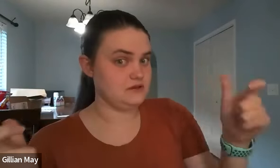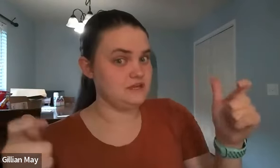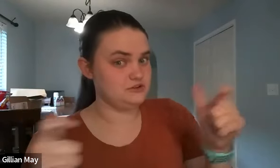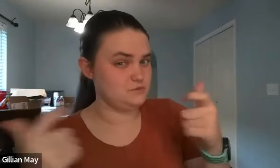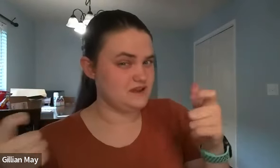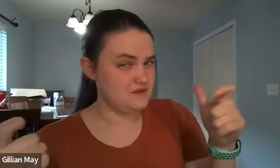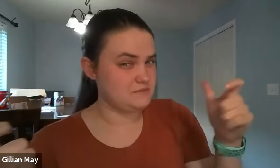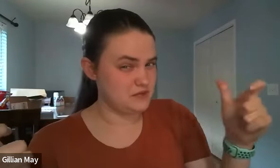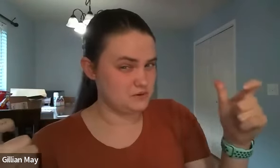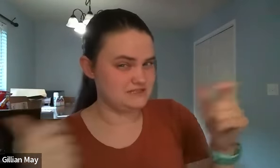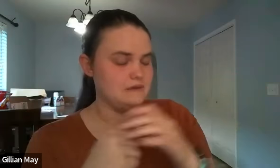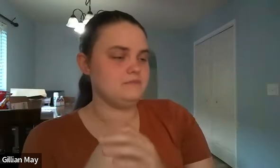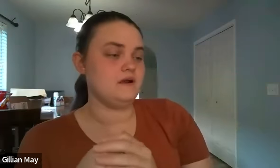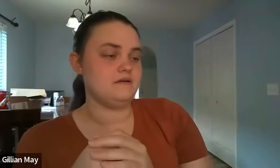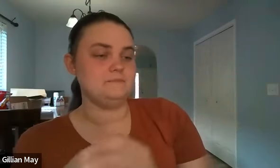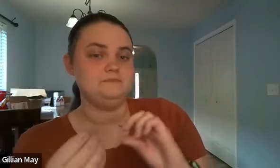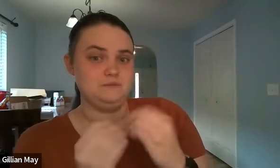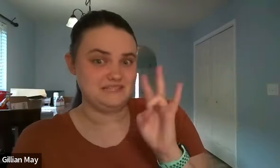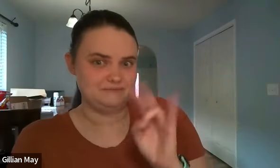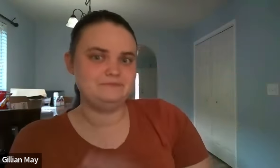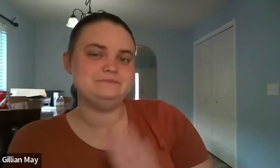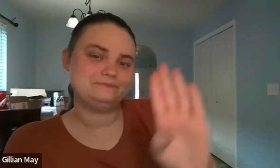bigger. So we're kind of in big words now. All right, number 7.